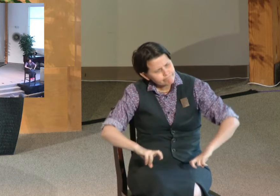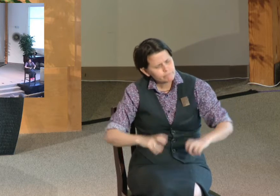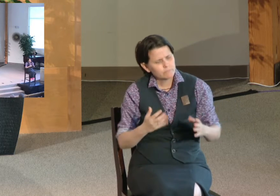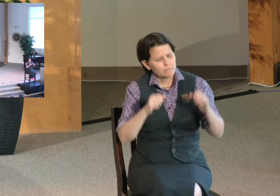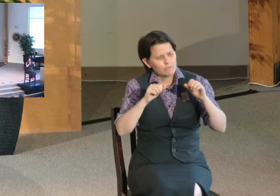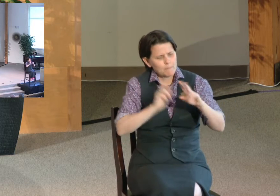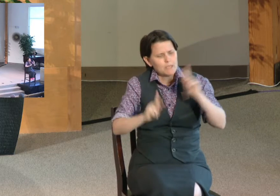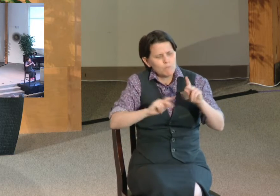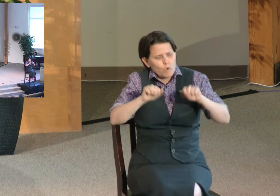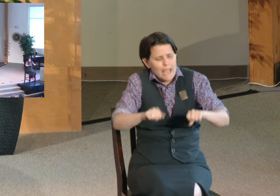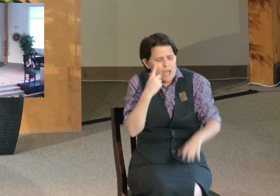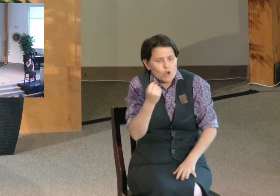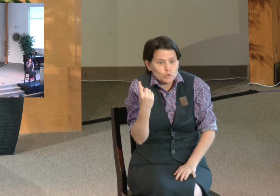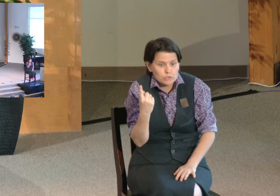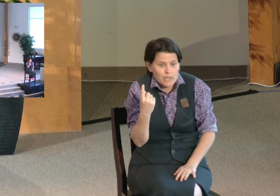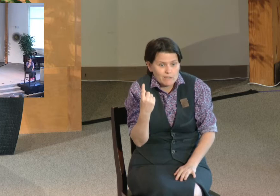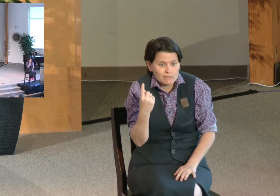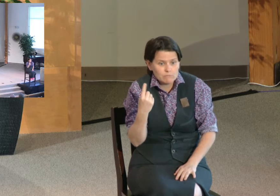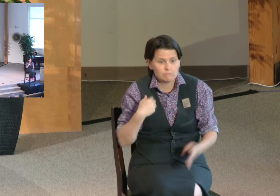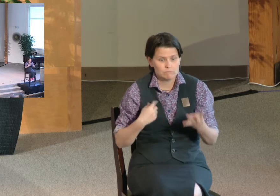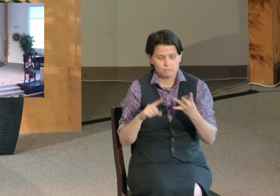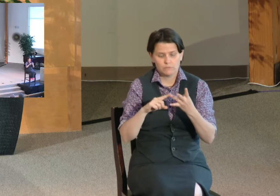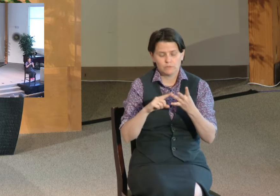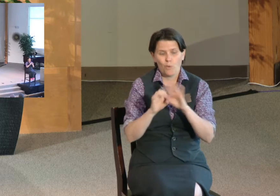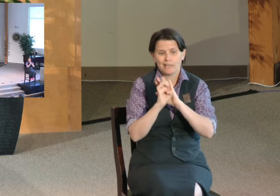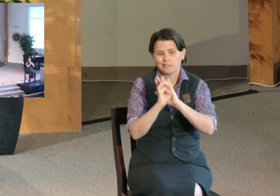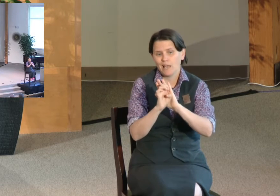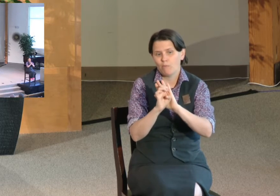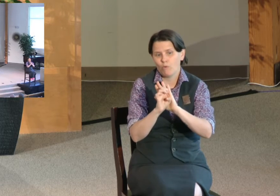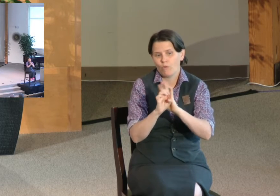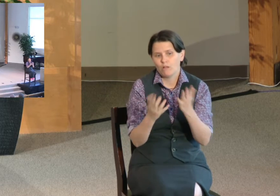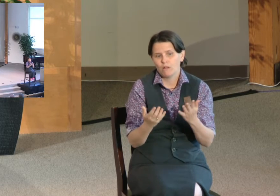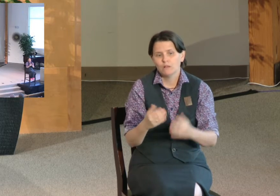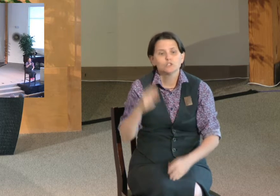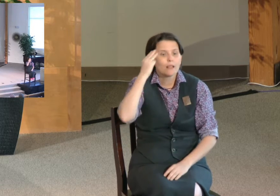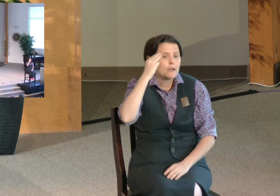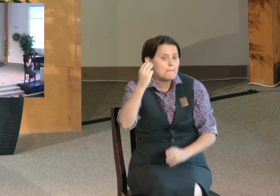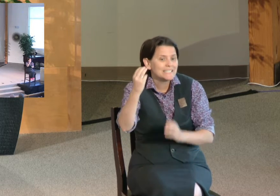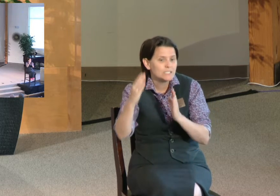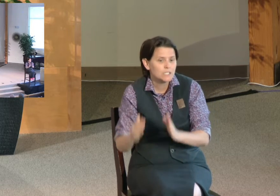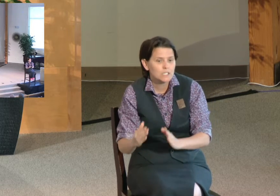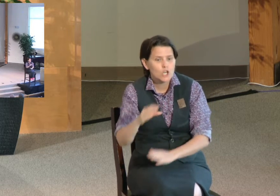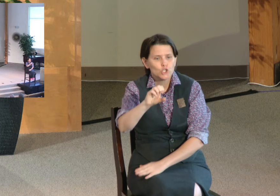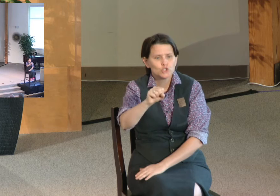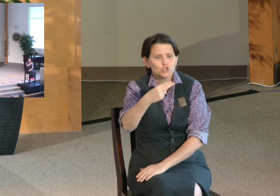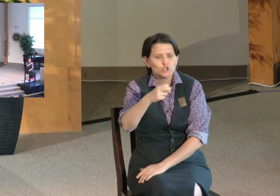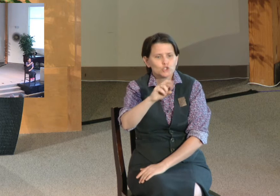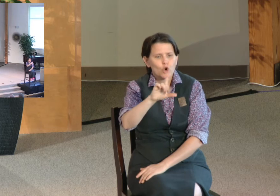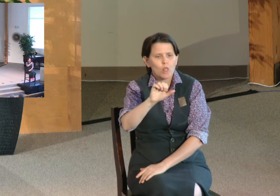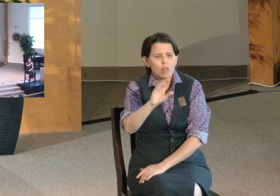someone who is a magician would be like a mystic, Sherlock Holmes, Darth Vader, right?